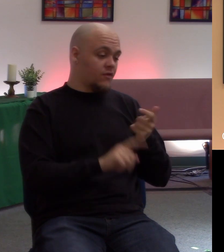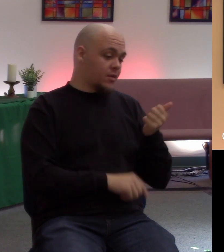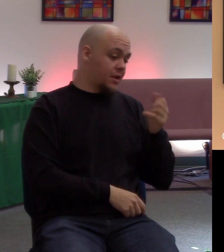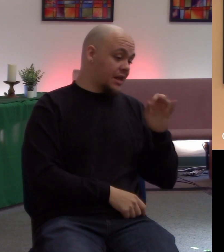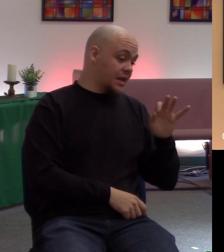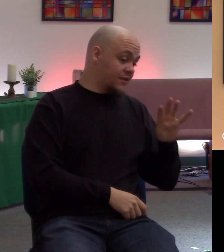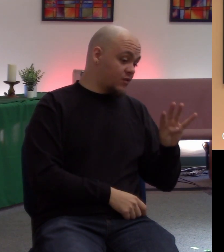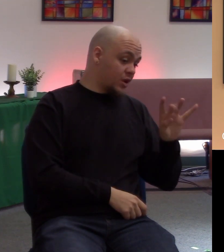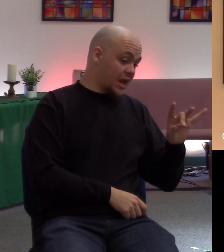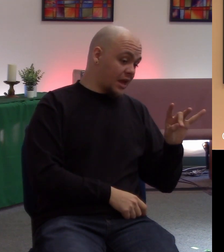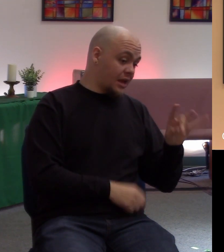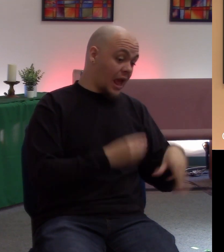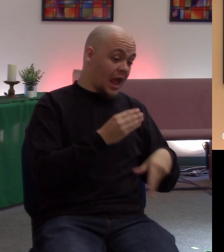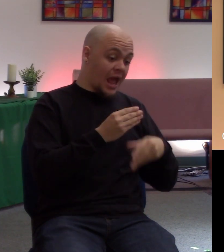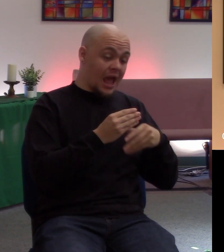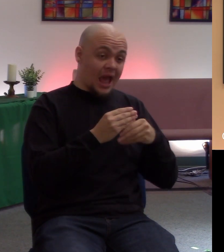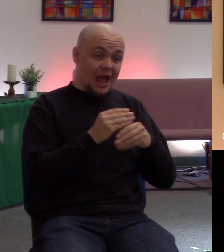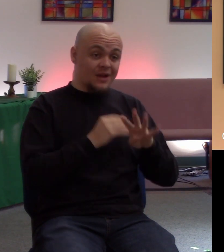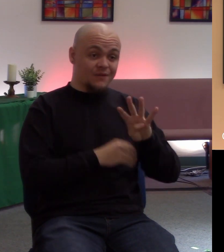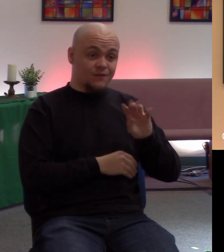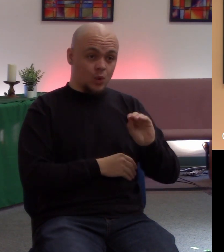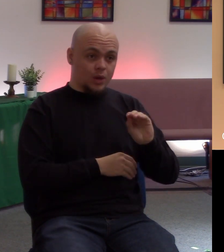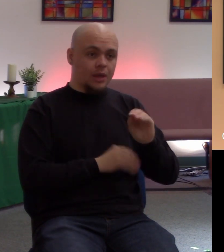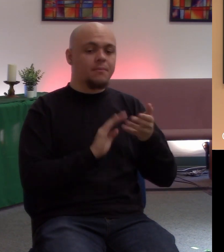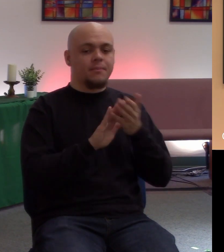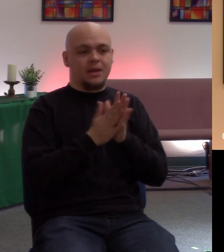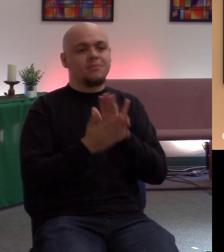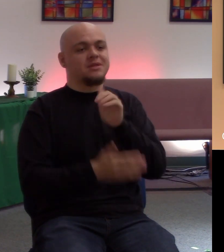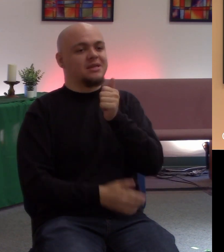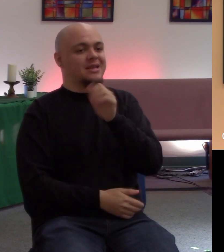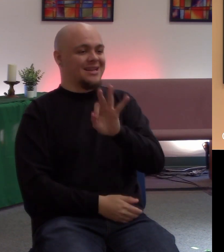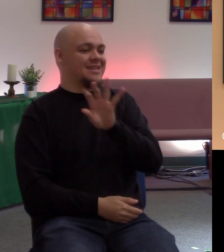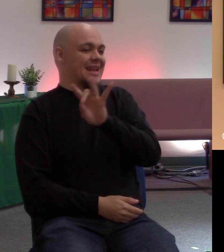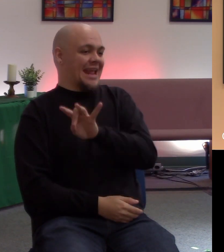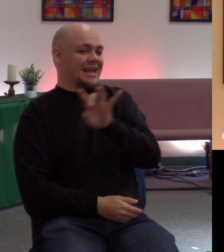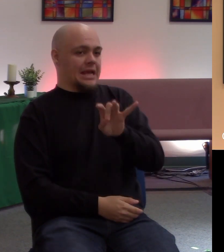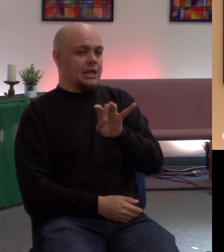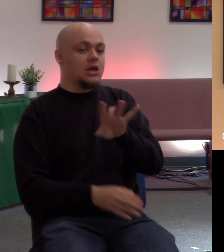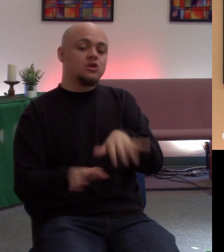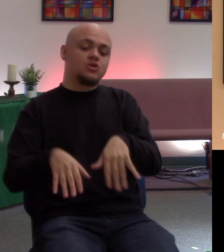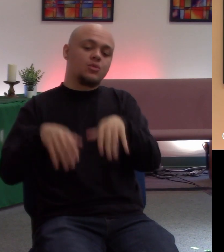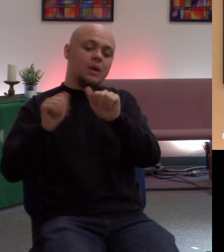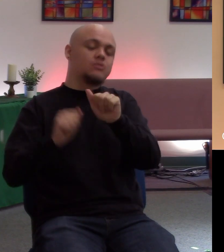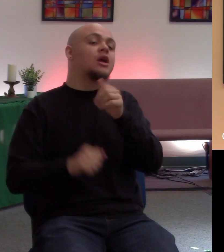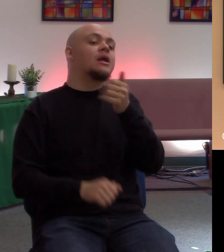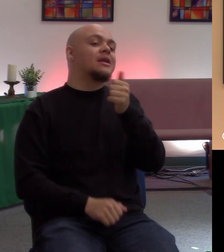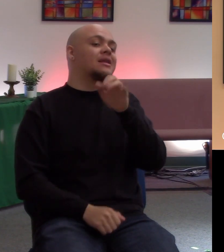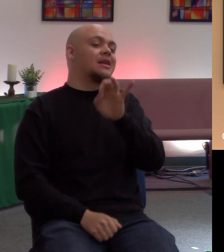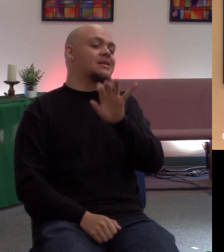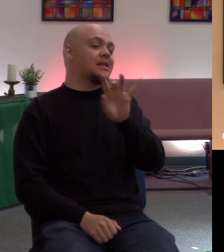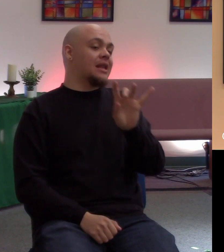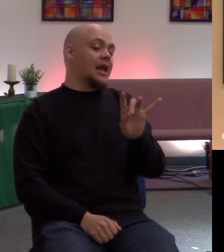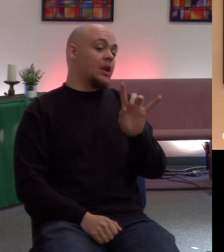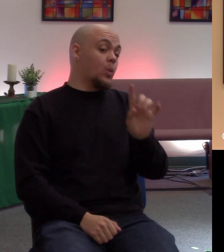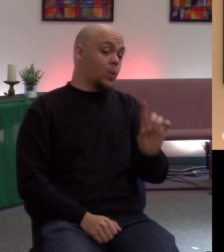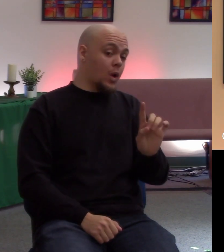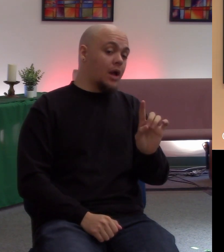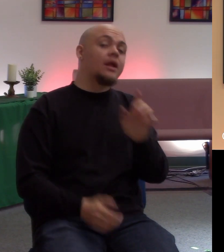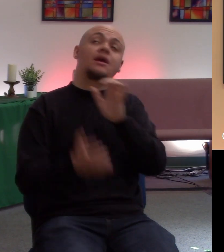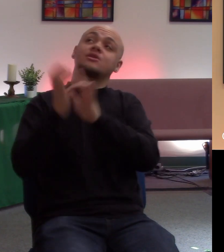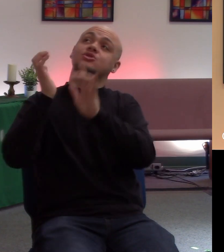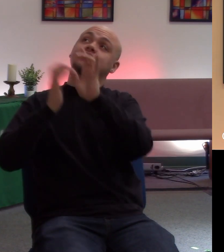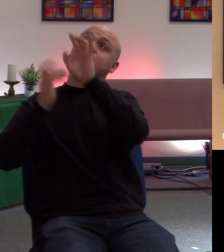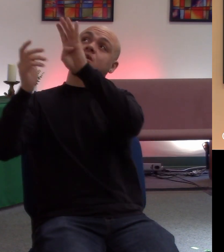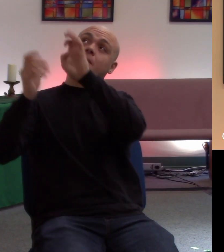from 1948 is 1988. So the rapture's got to happen in 1981, so Jesus can come back in